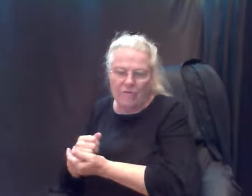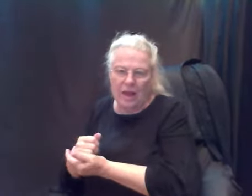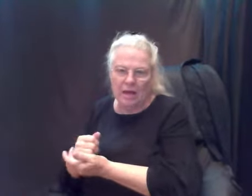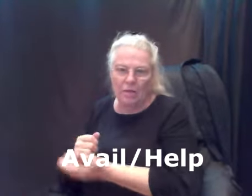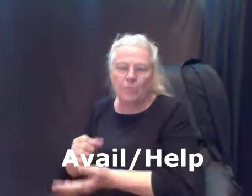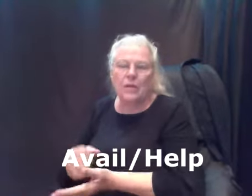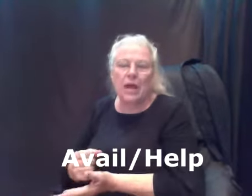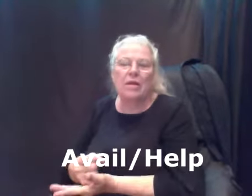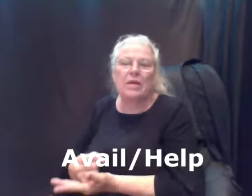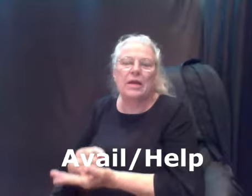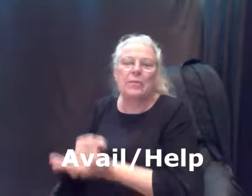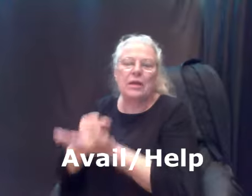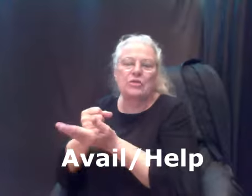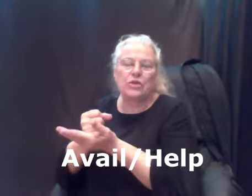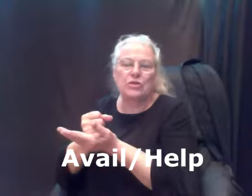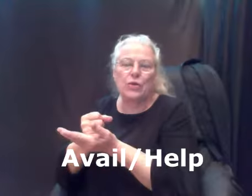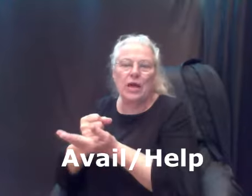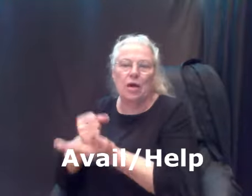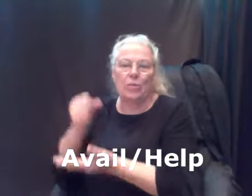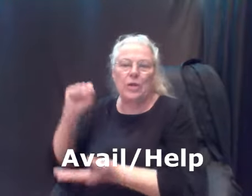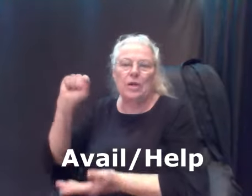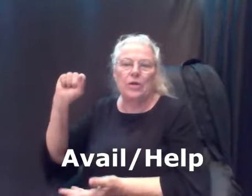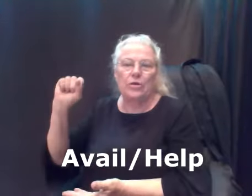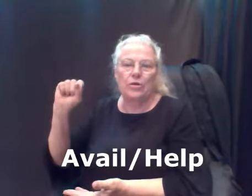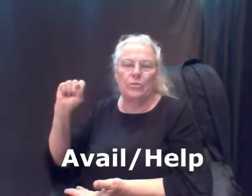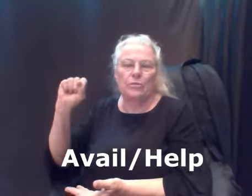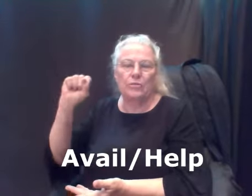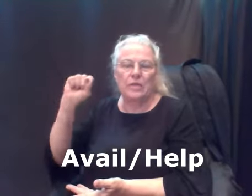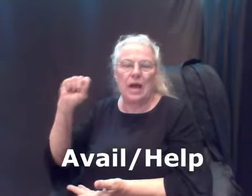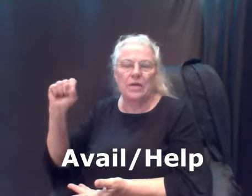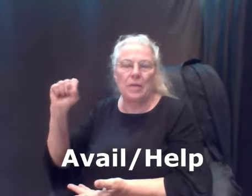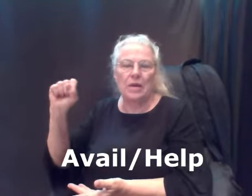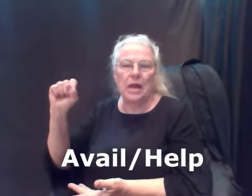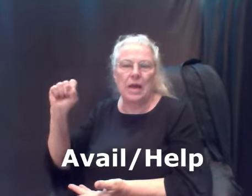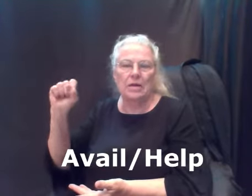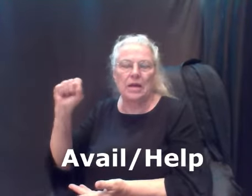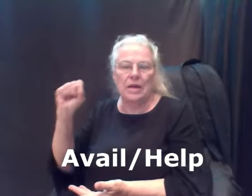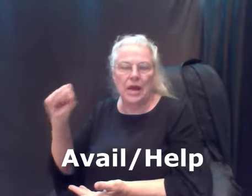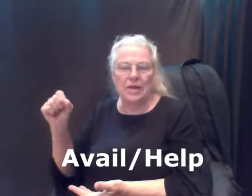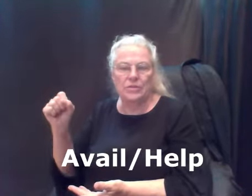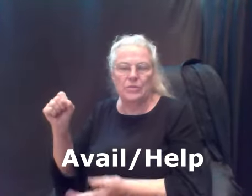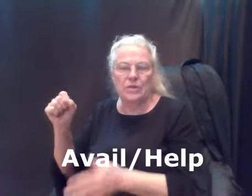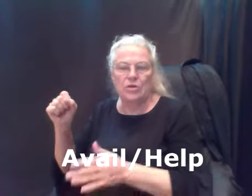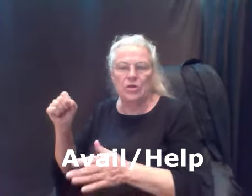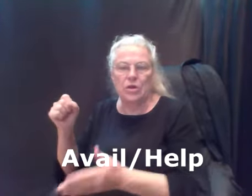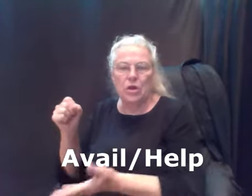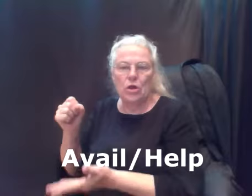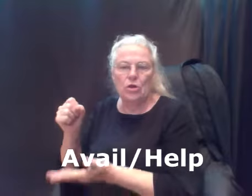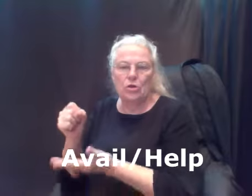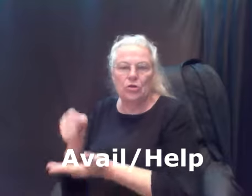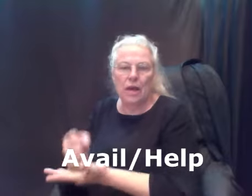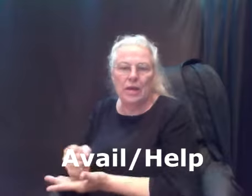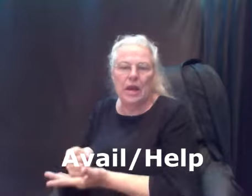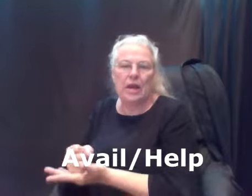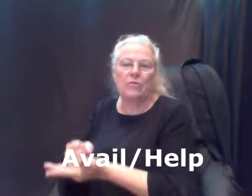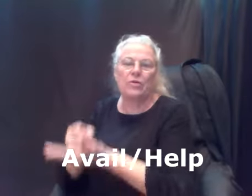Avail. It means just to help. Your non-dominant hand in an S position, your dominant hand reaches